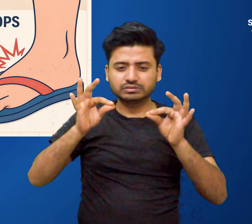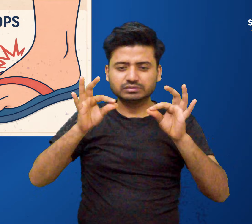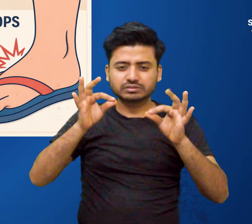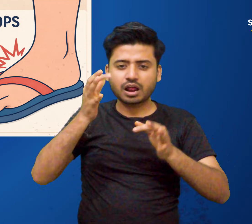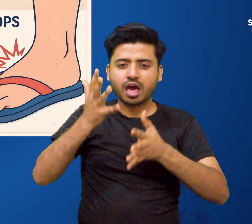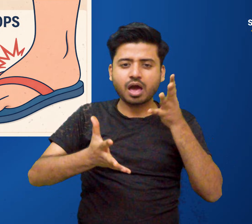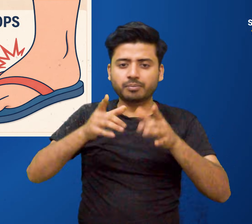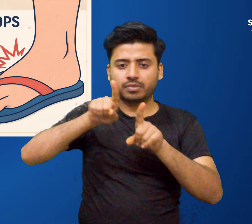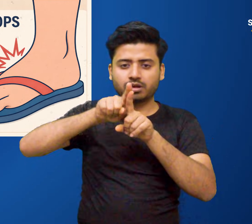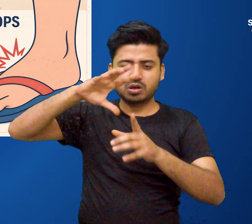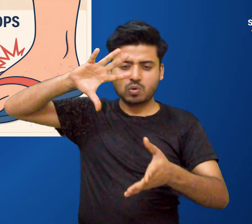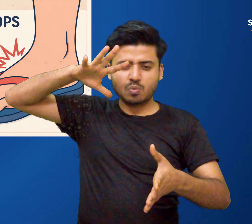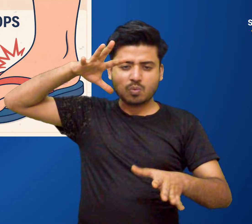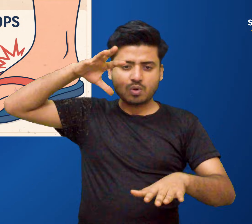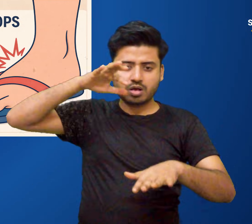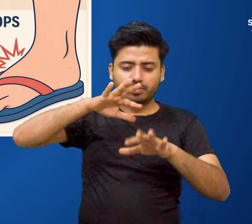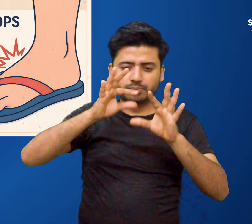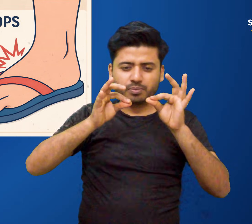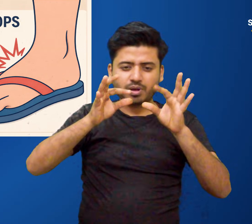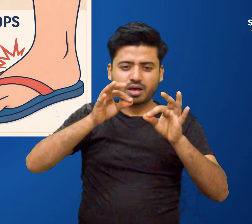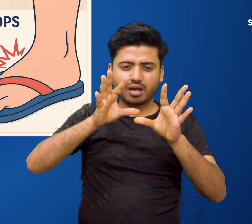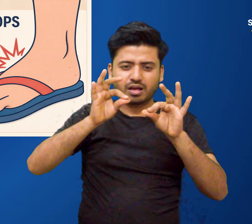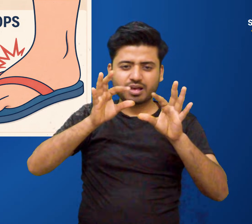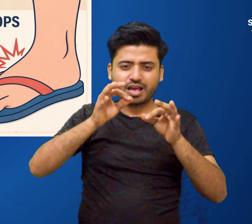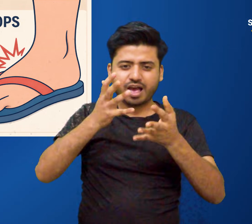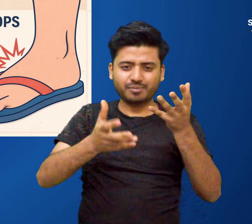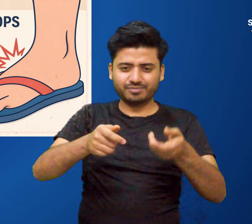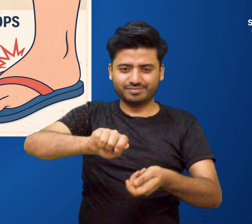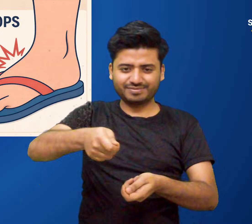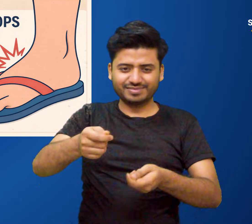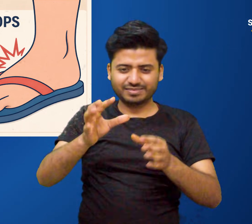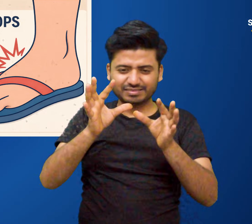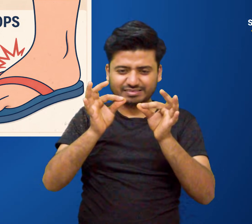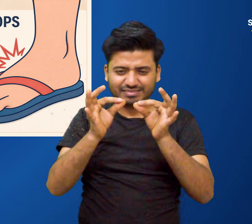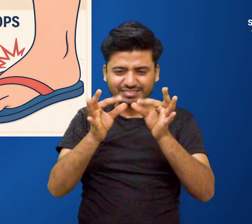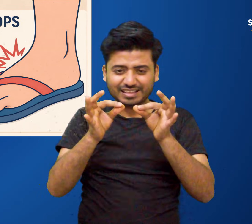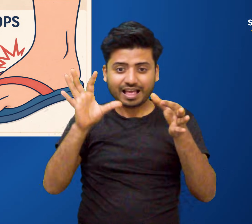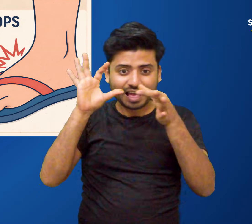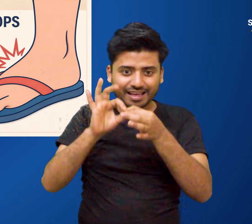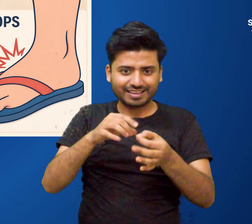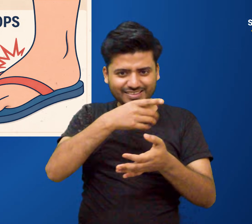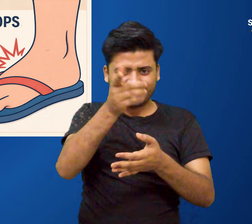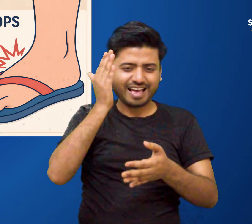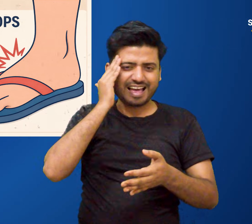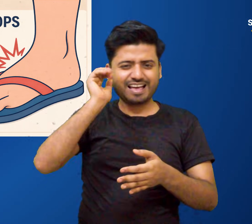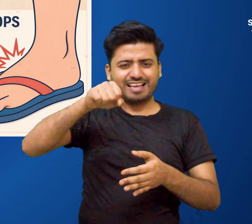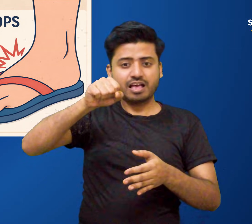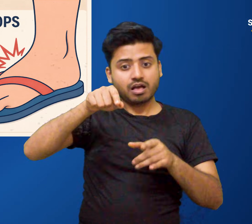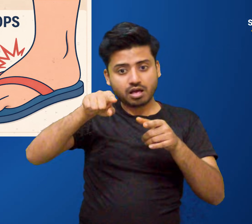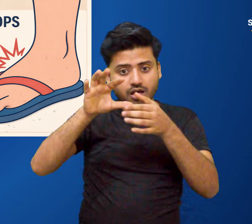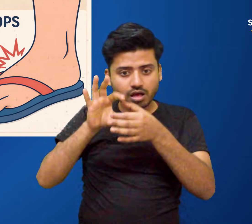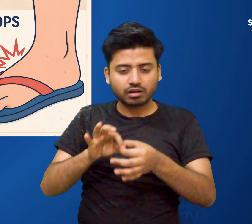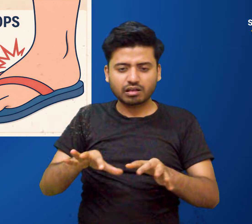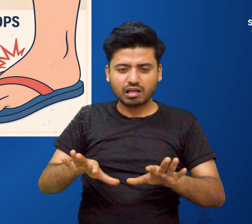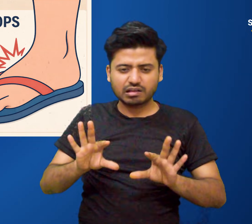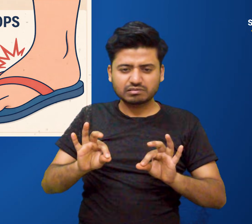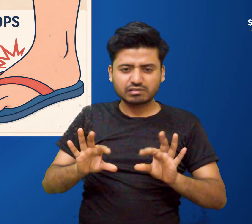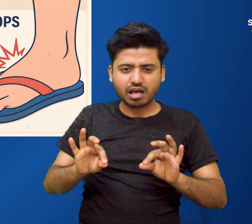feet are also more vulnerable to cuts, puncture wounds, and fungal infections like athlete's foot from public surfaces. Blisters